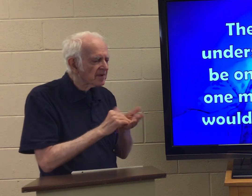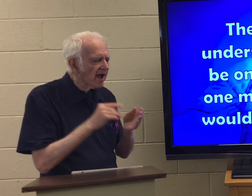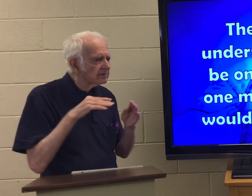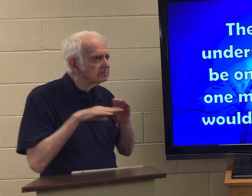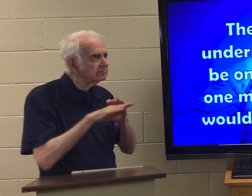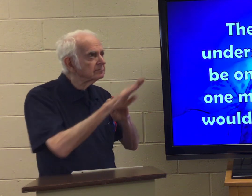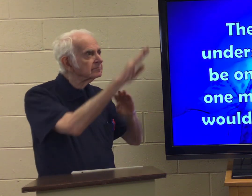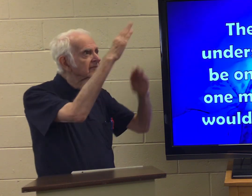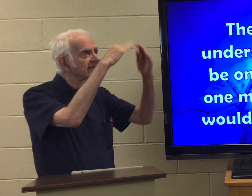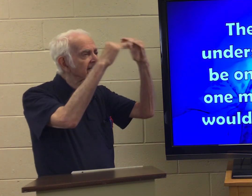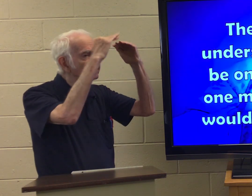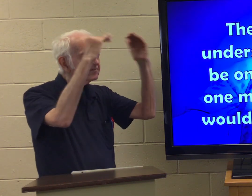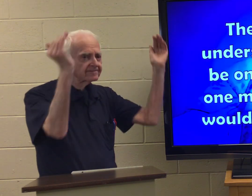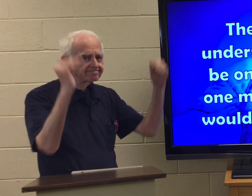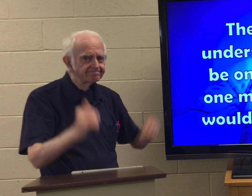return to heaven.